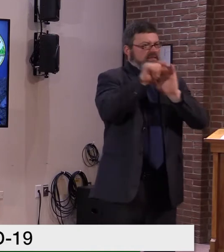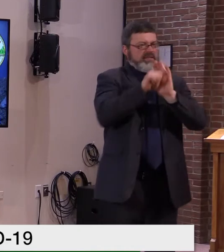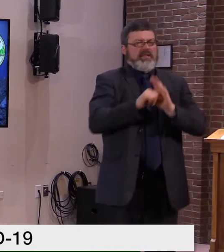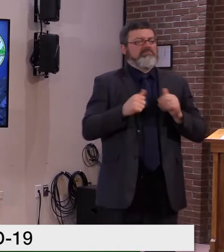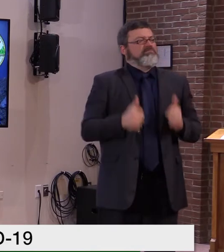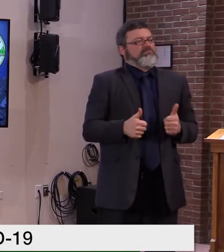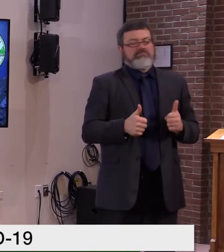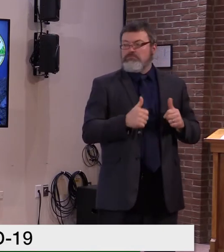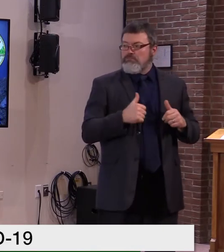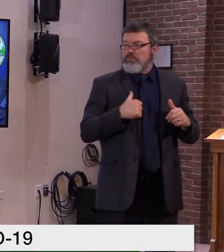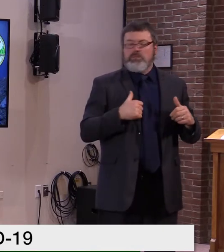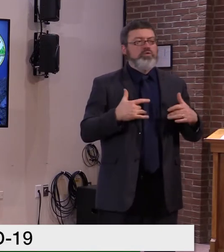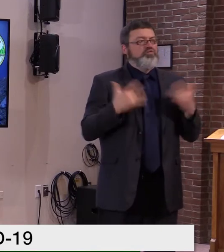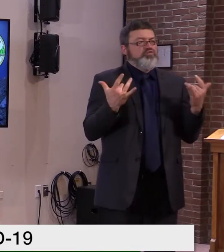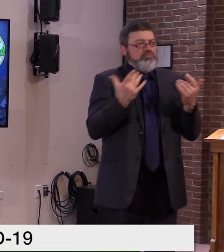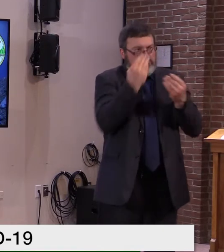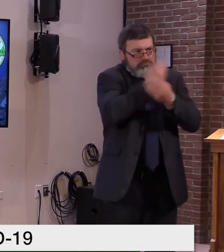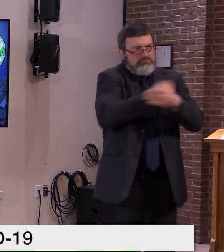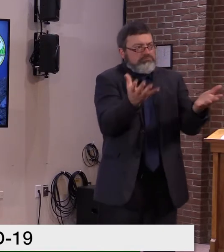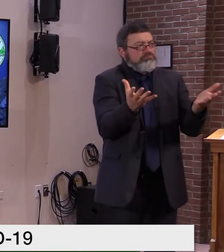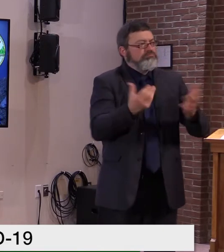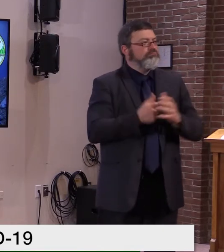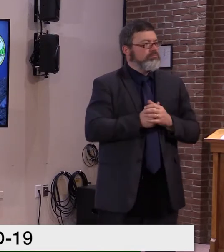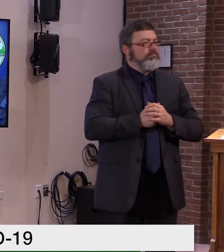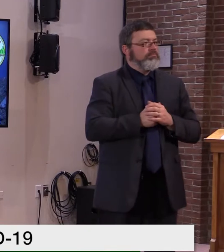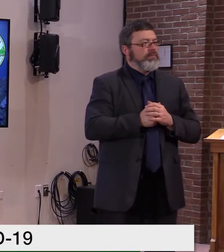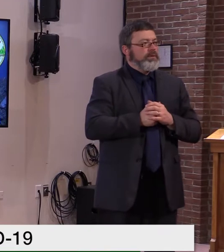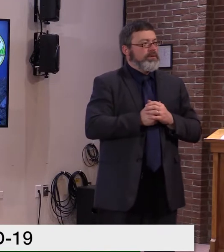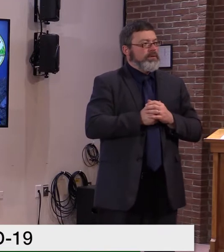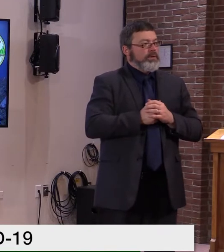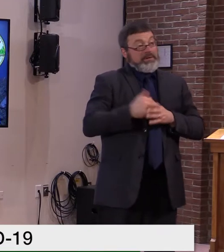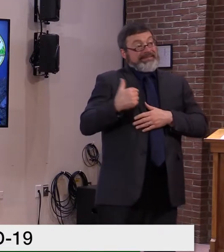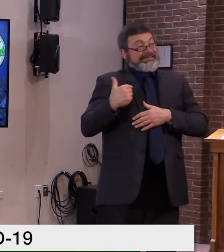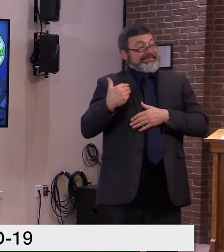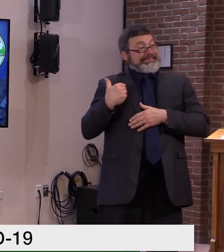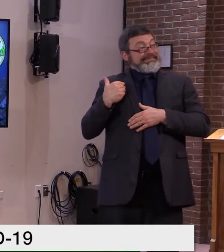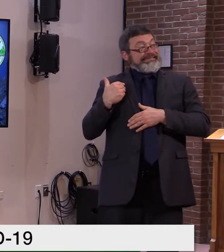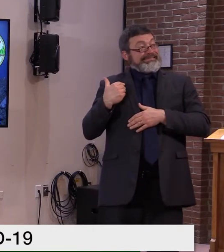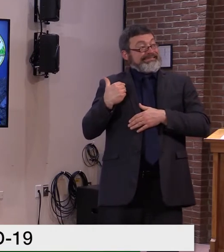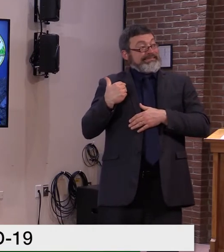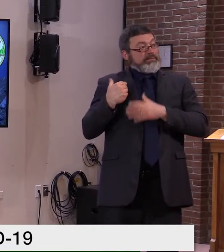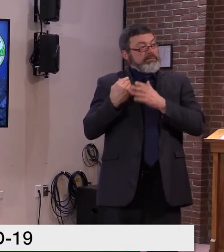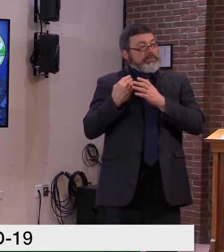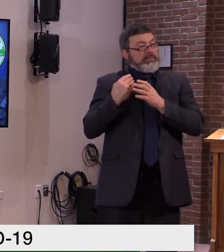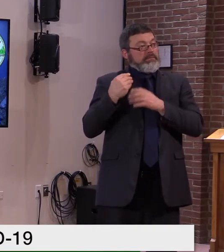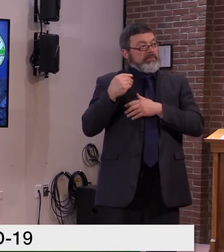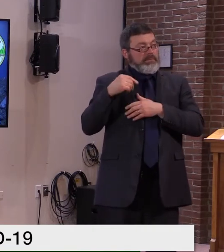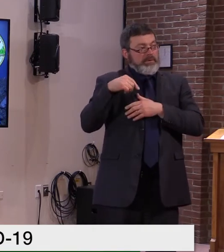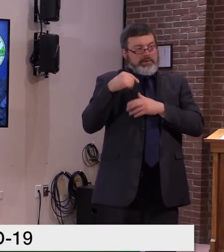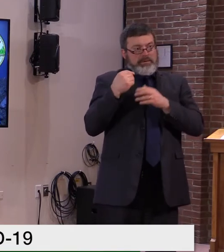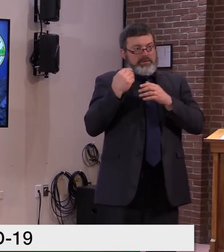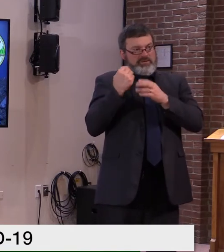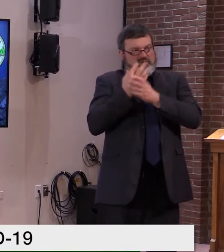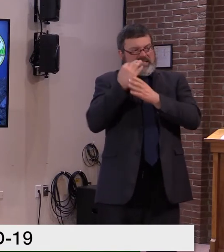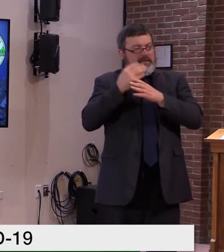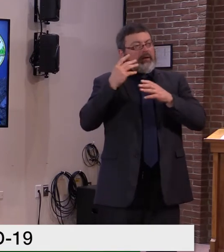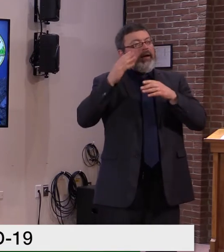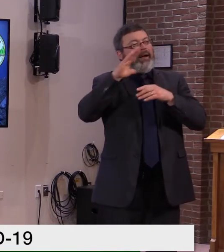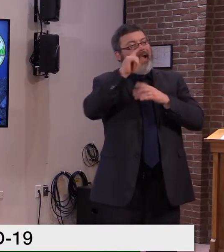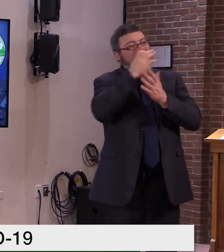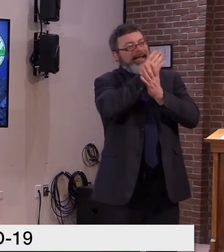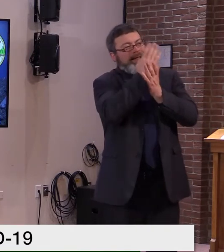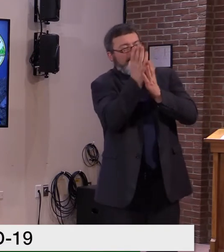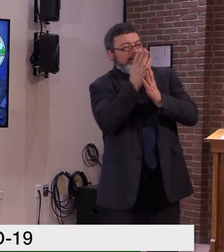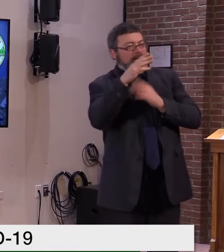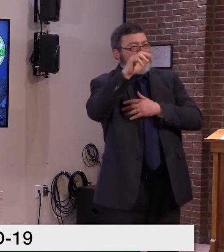last spring, Vermonters became aware of our pop-up sites that were placed strategically for a day or